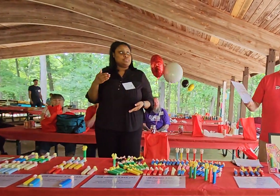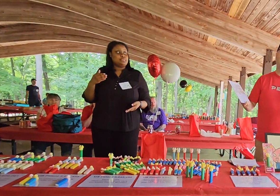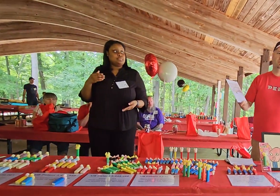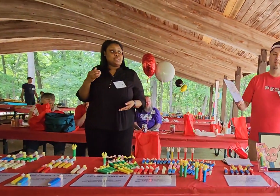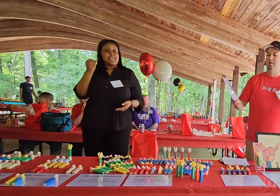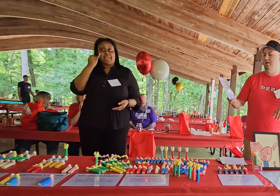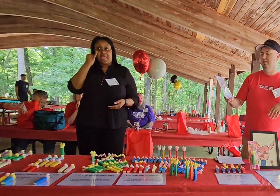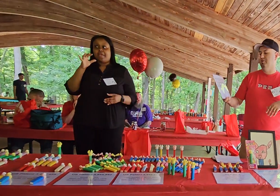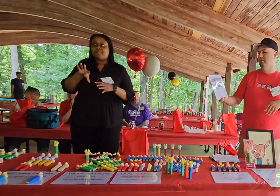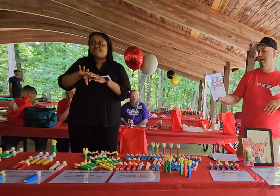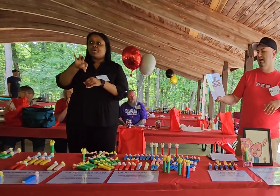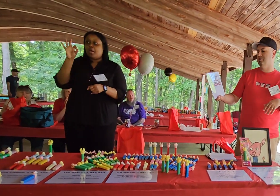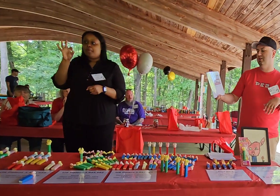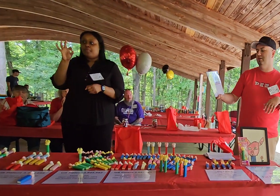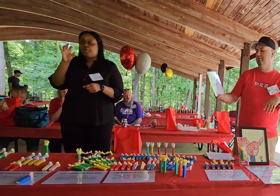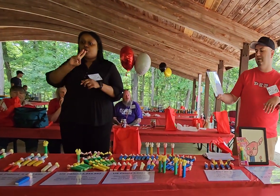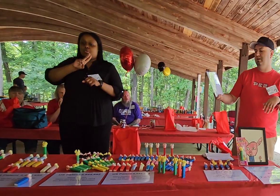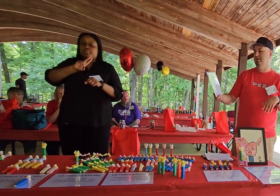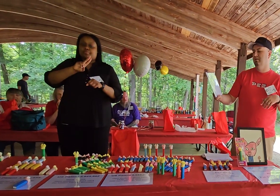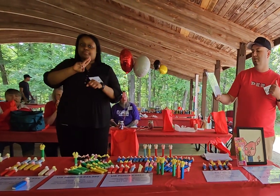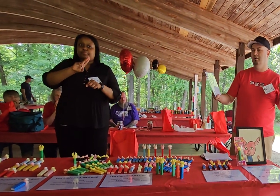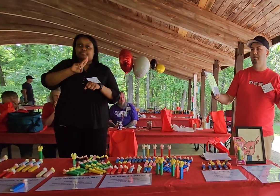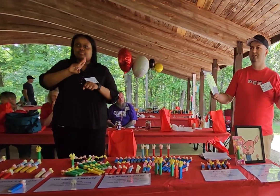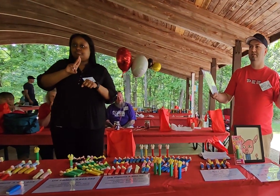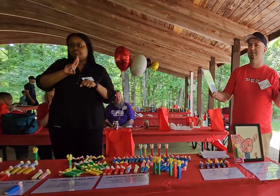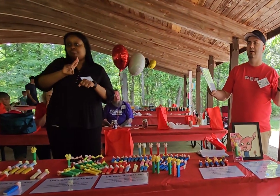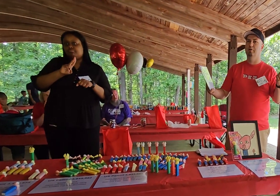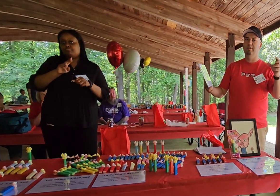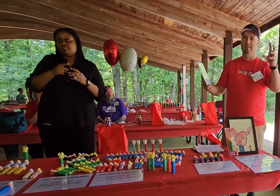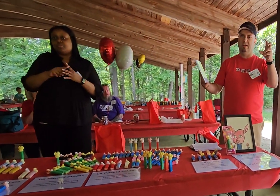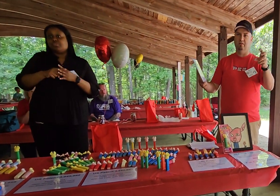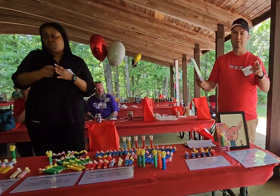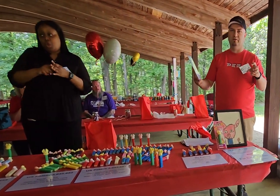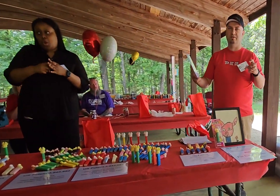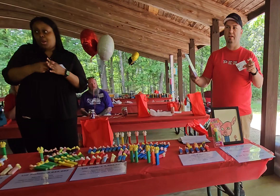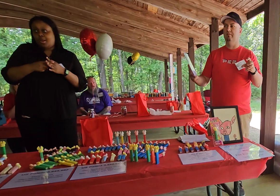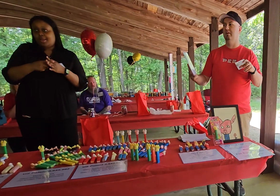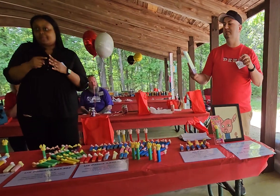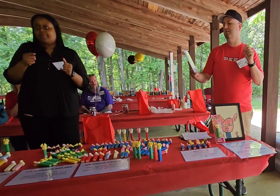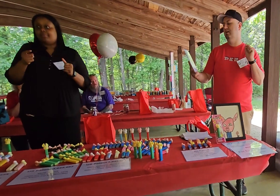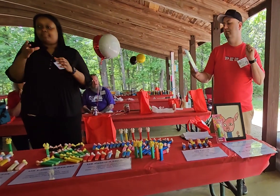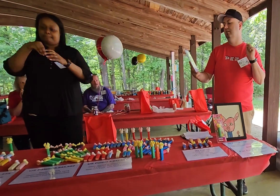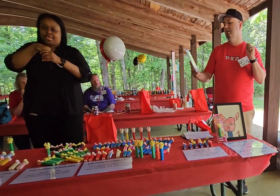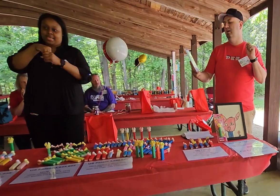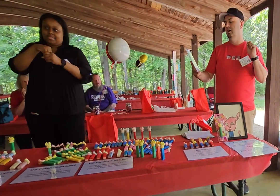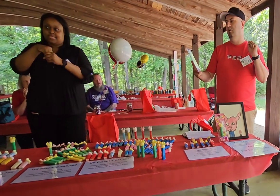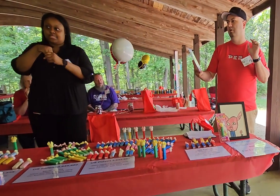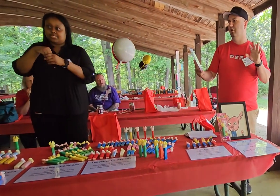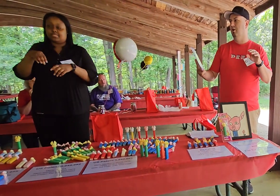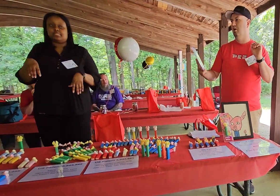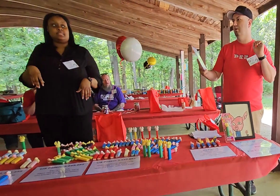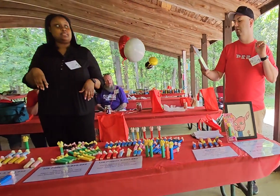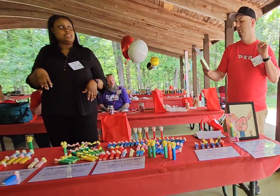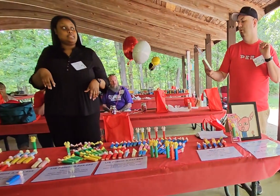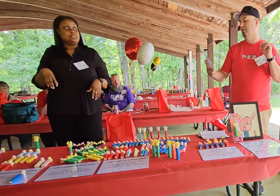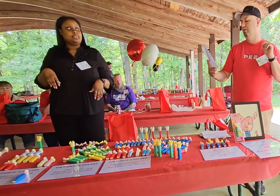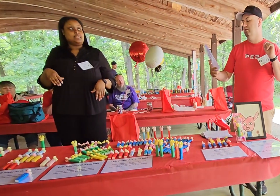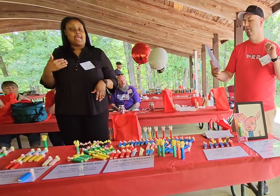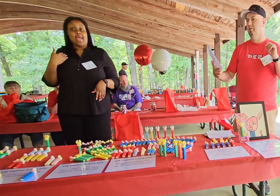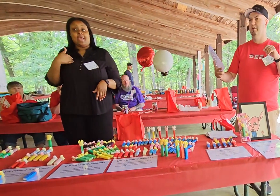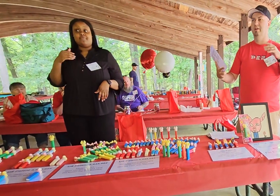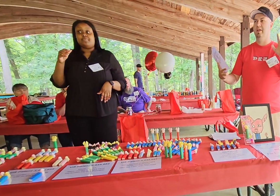original packaging. And the original packaging can be, it's in cello, meaning that clear cellophane stuff, on card,